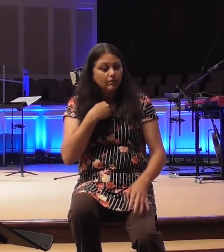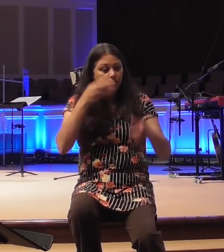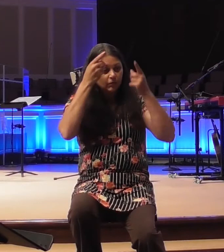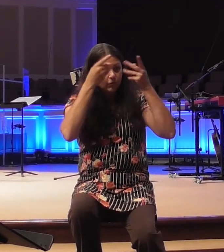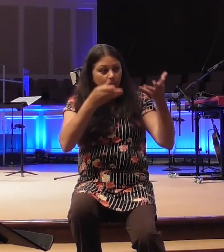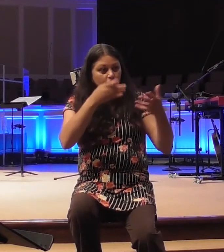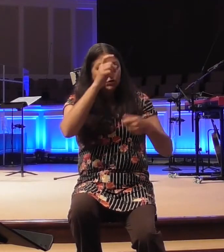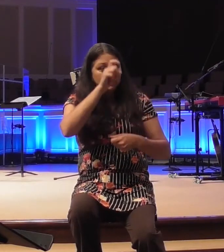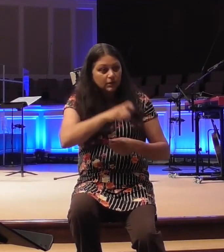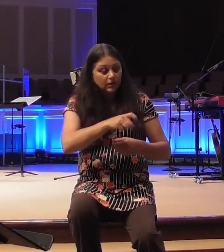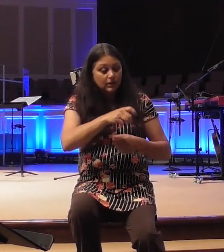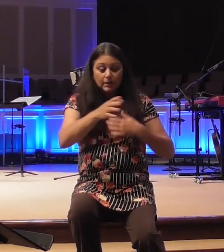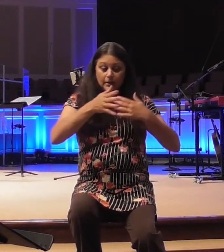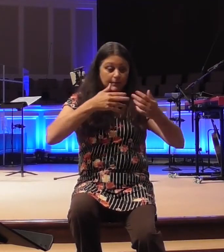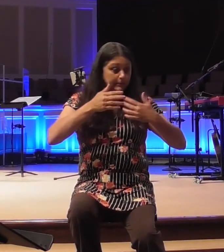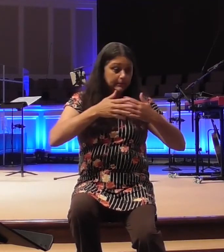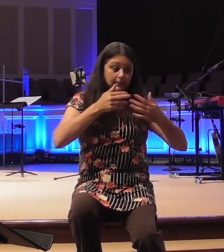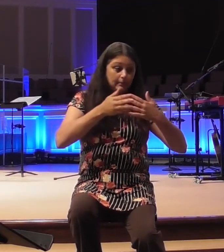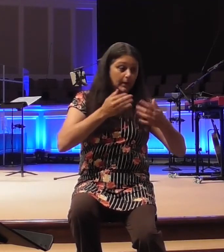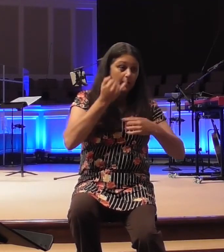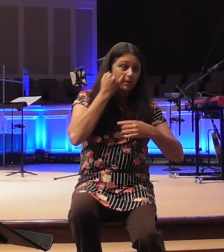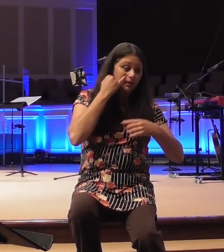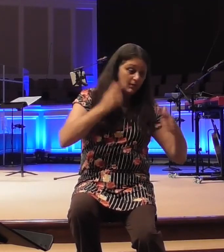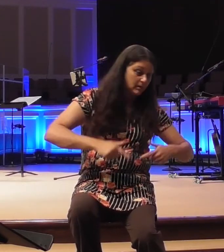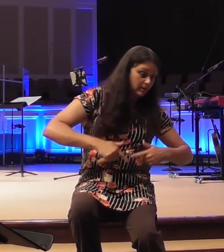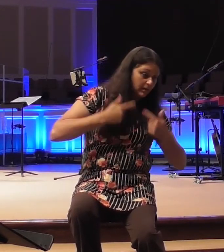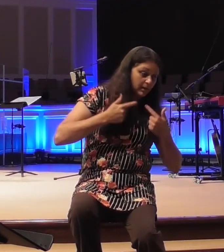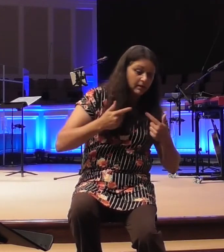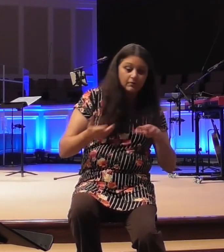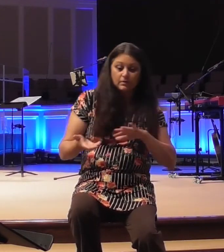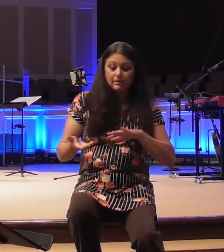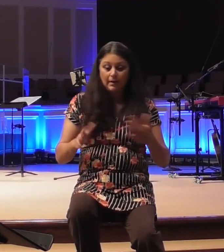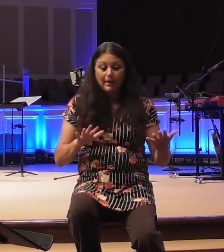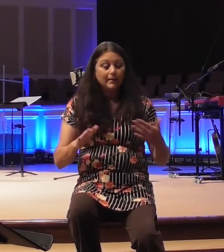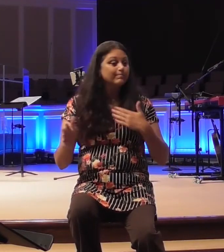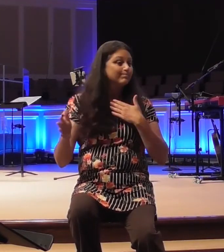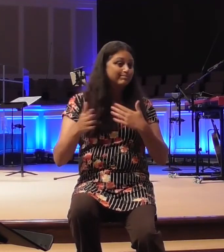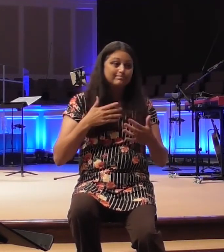and whether they lived or died was secondary to the word.